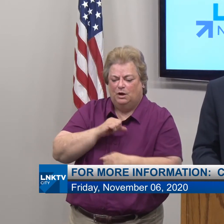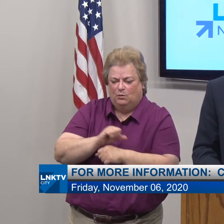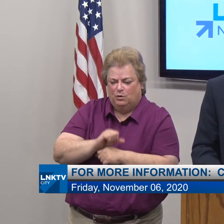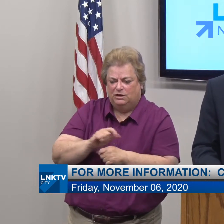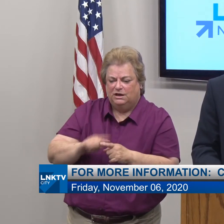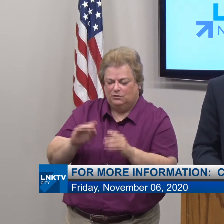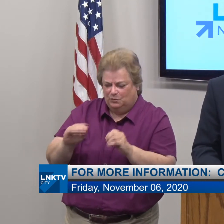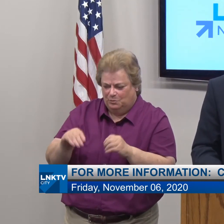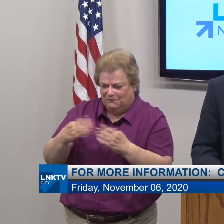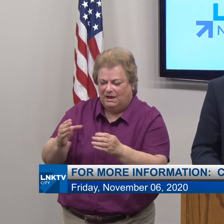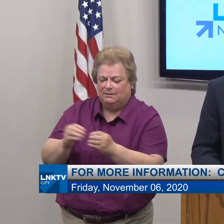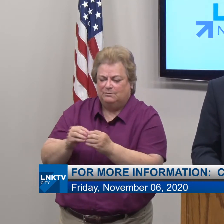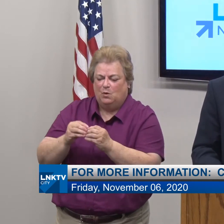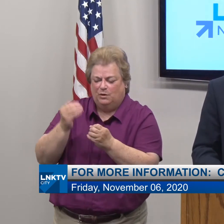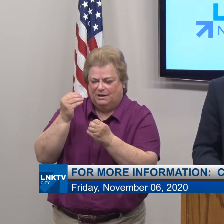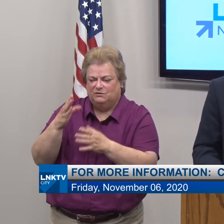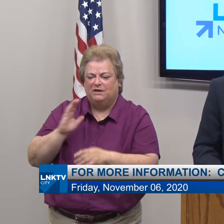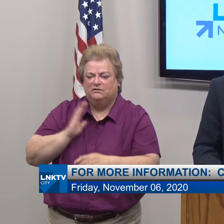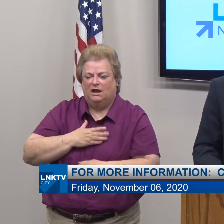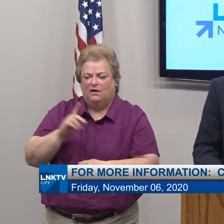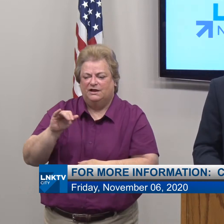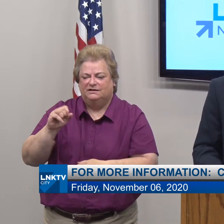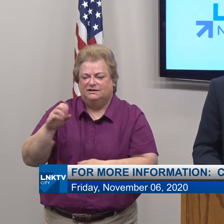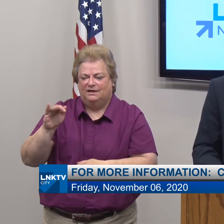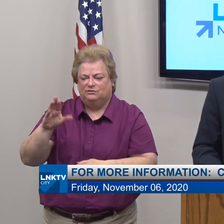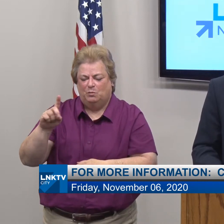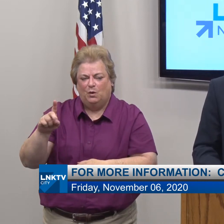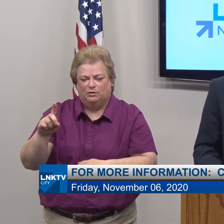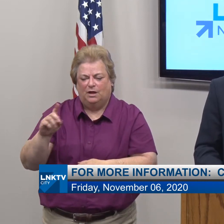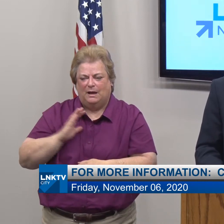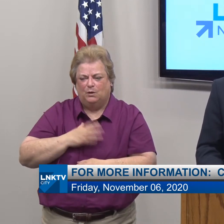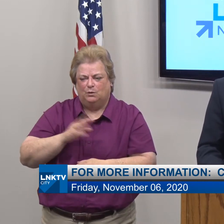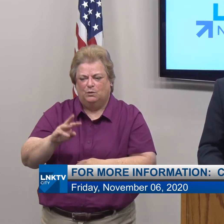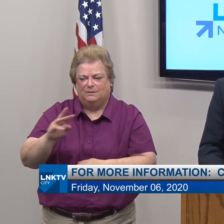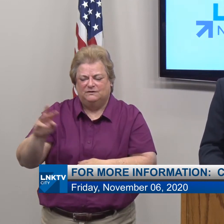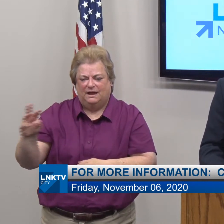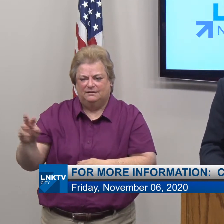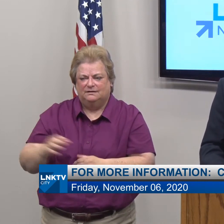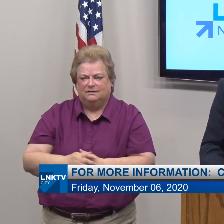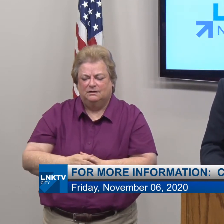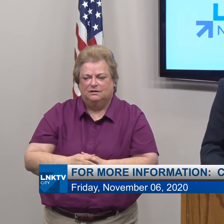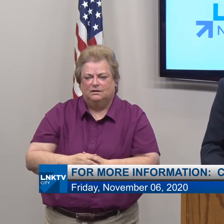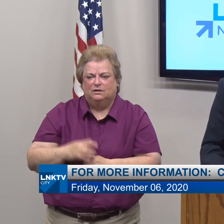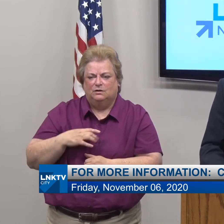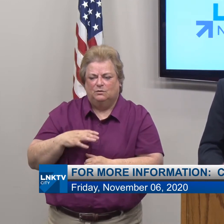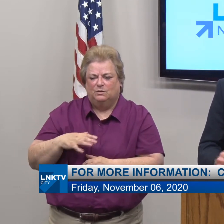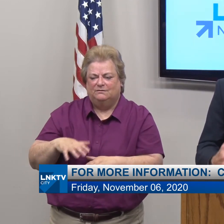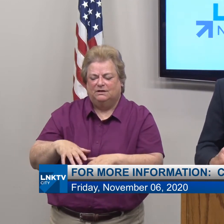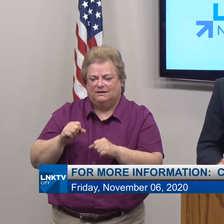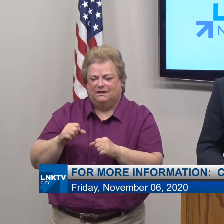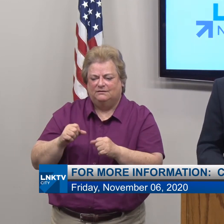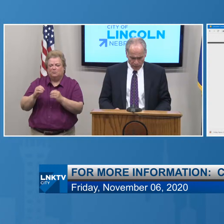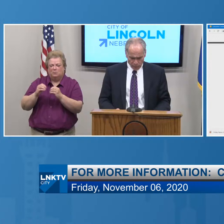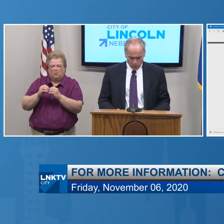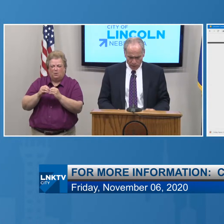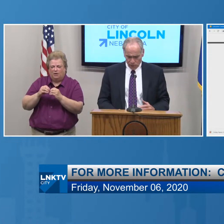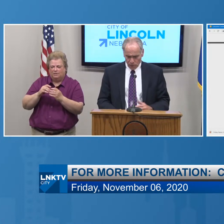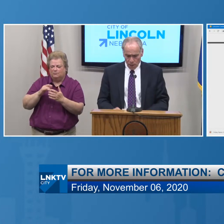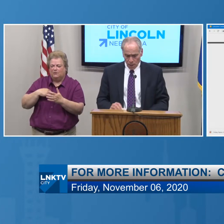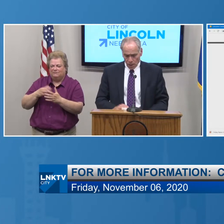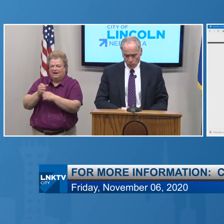via our dashboard. Stay tuned to our website. We've undertaken some additional study with respect to requests that we've had